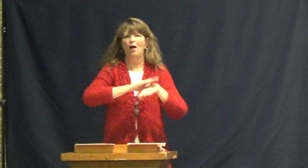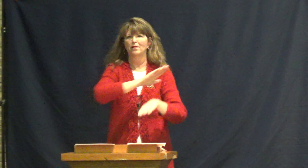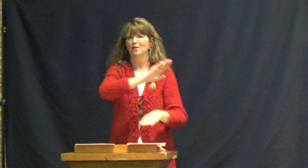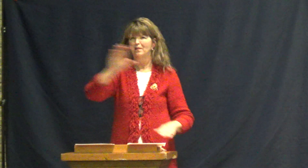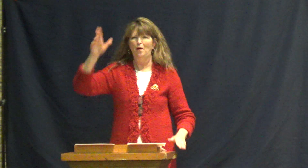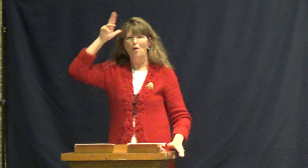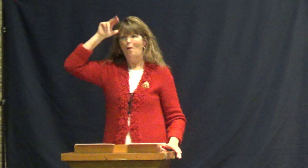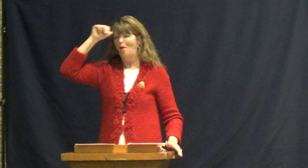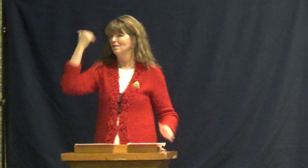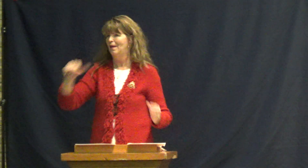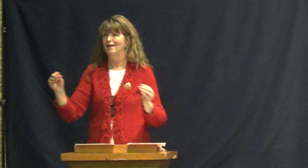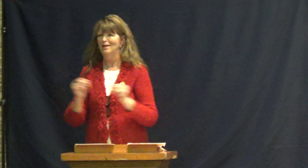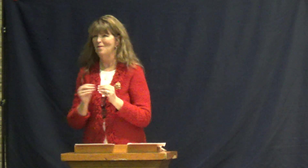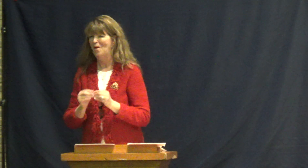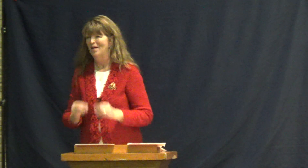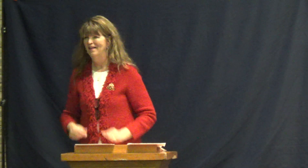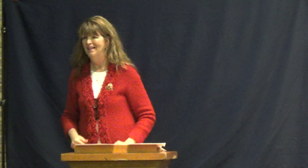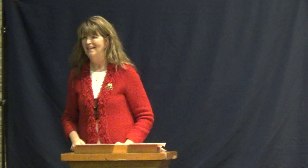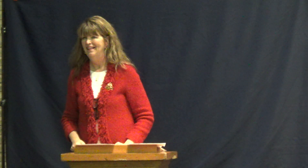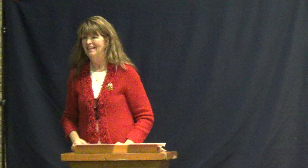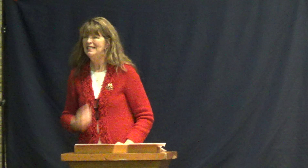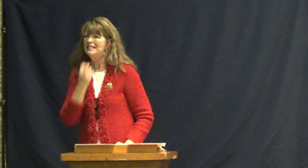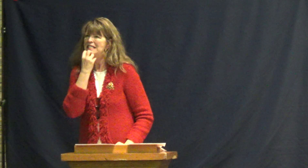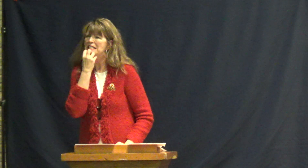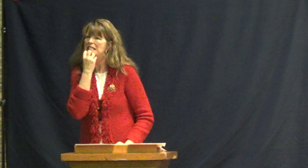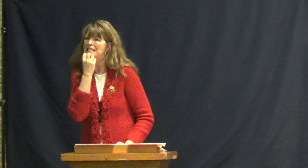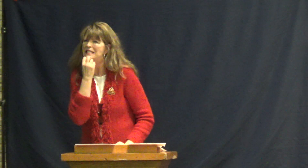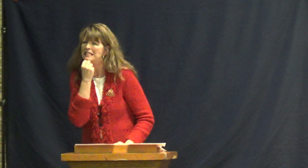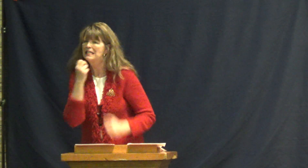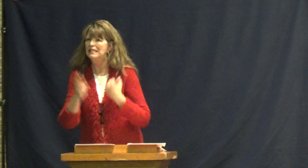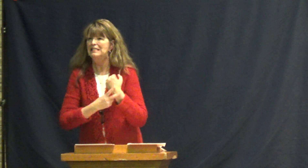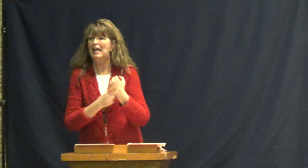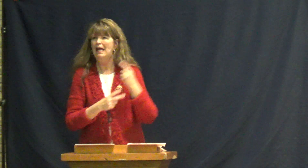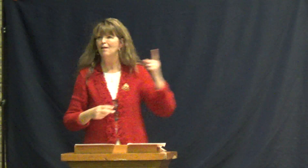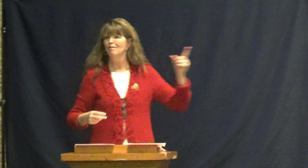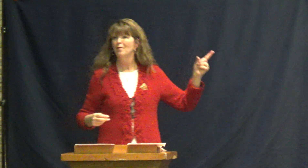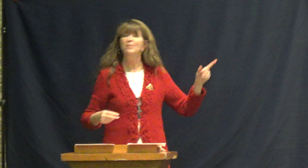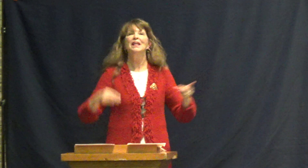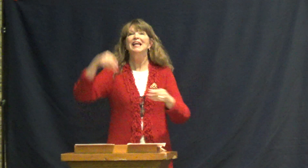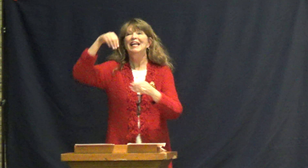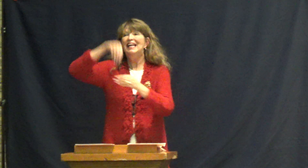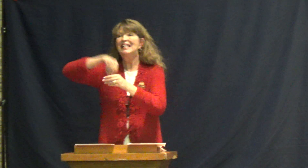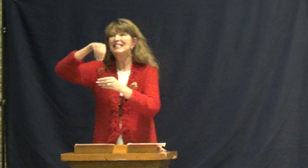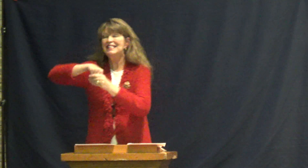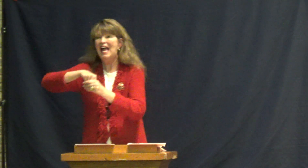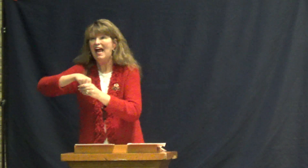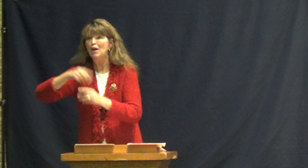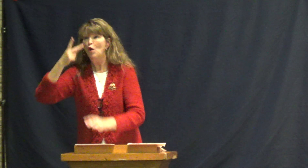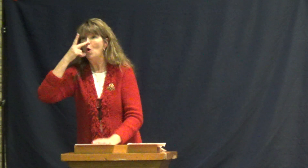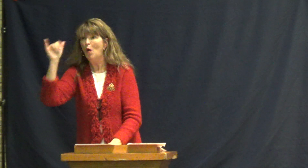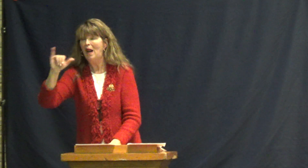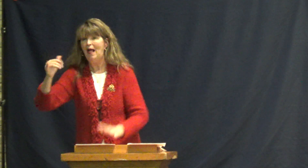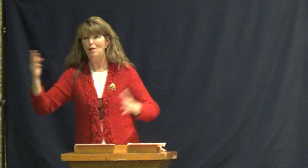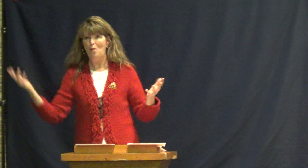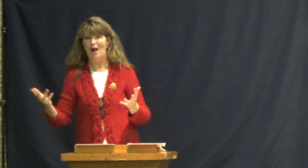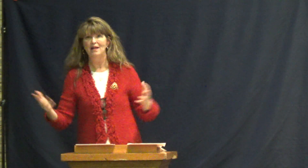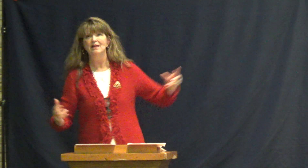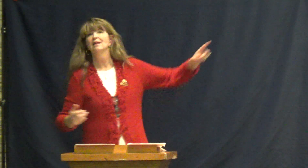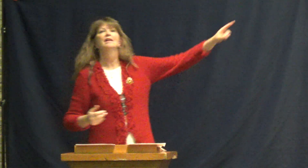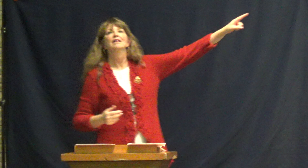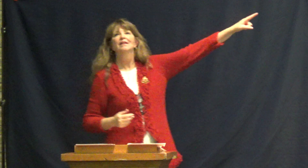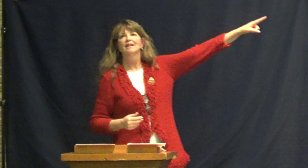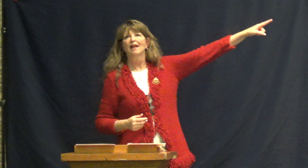defaced, they went ahead and rebuilt it like it would have been in the time of Christ in order to preserve